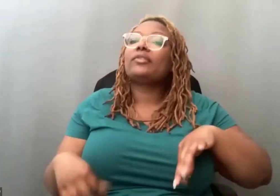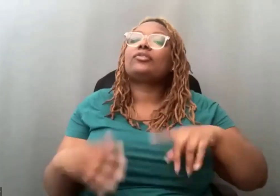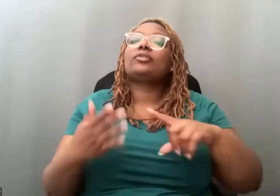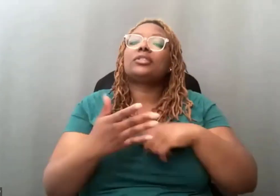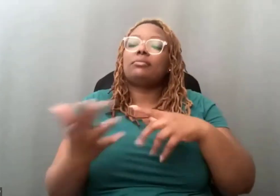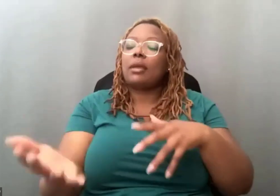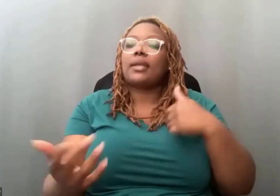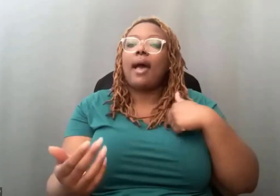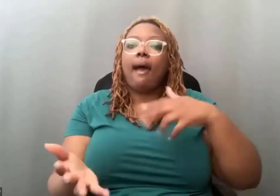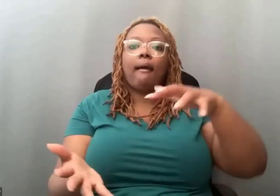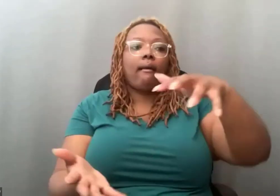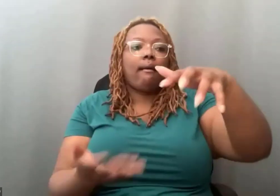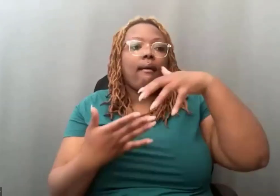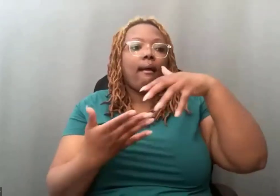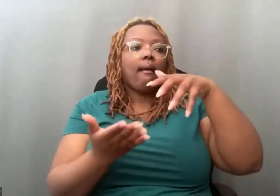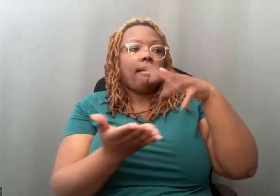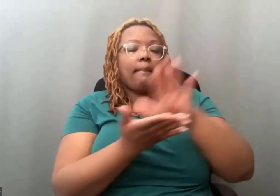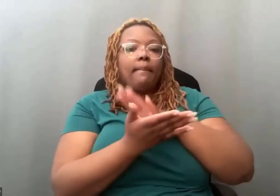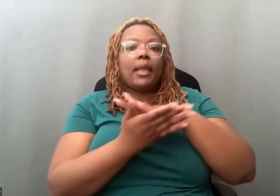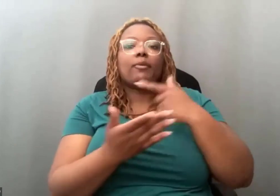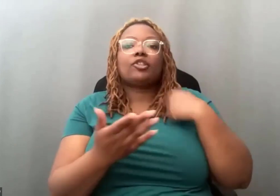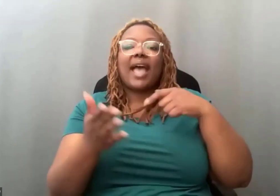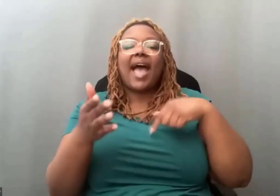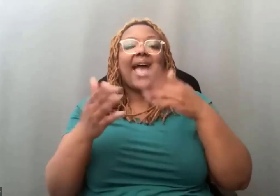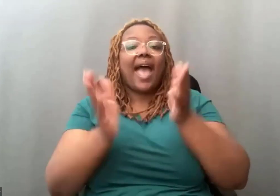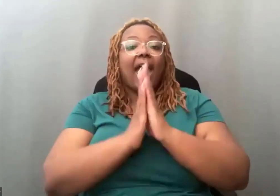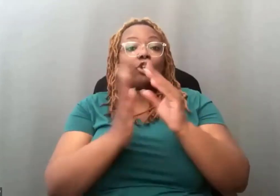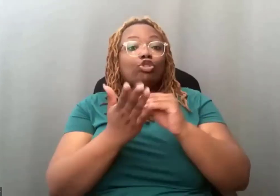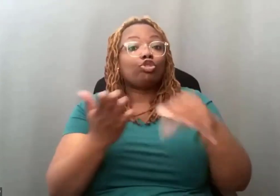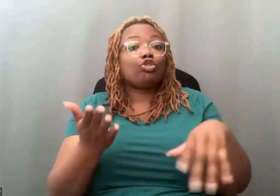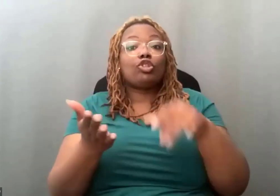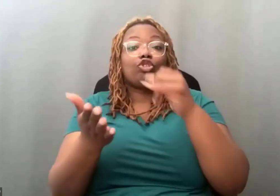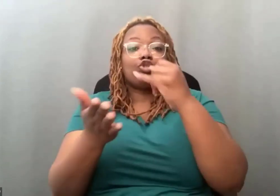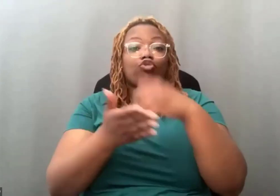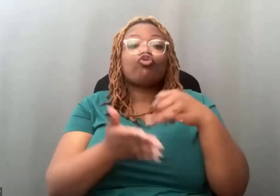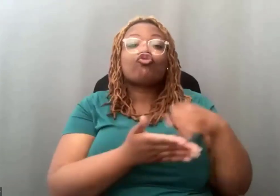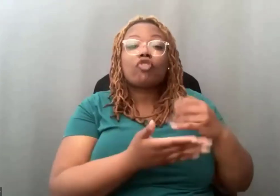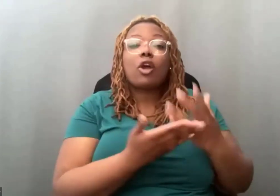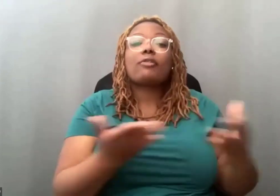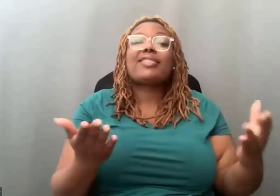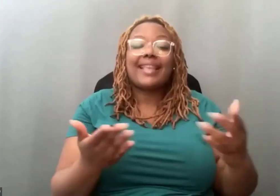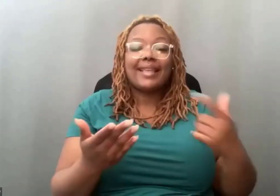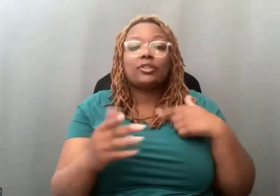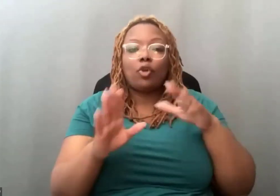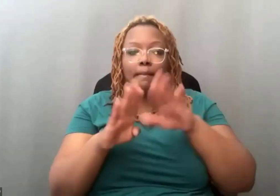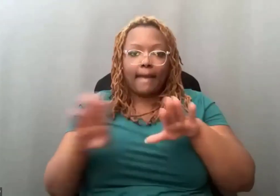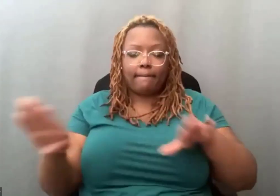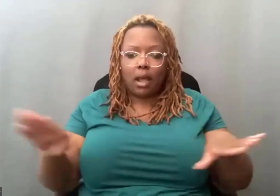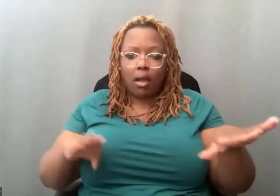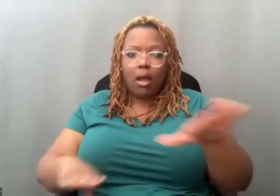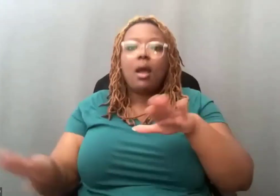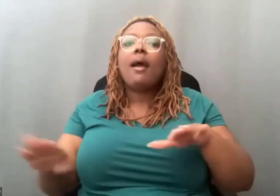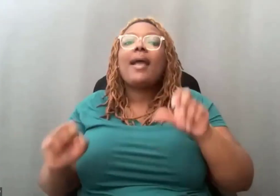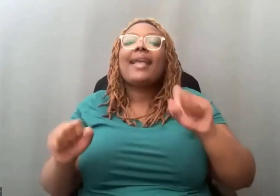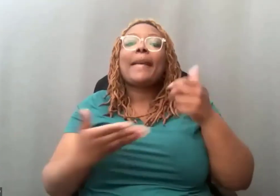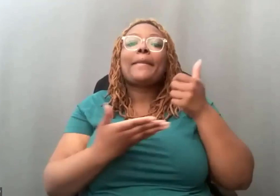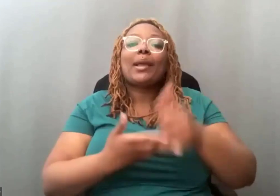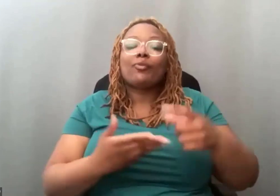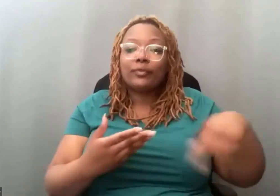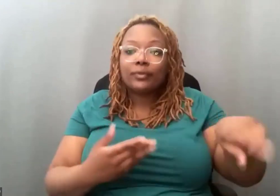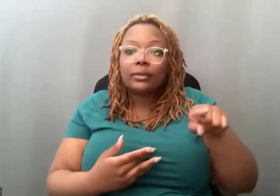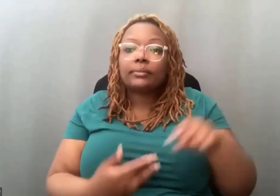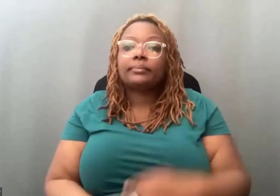for instance, to draw, to map out things, and they feel like, oh yeah, that's helpful. So I know this is limited if we